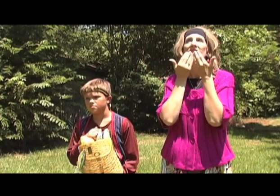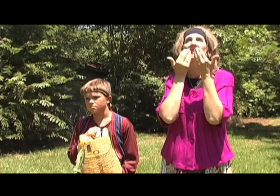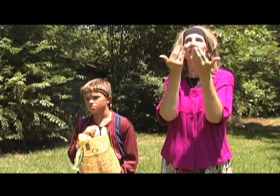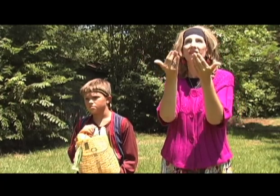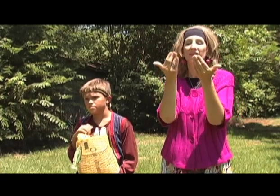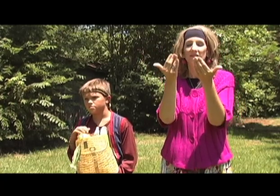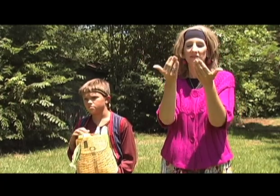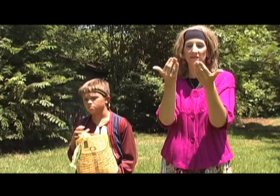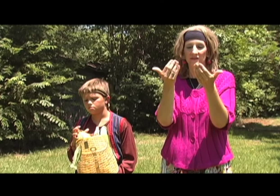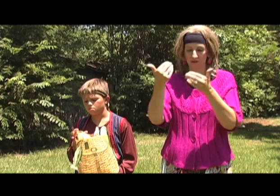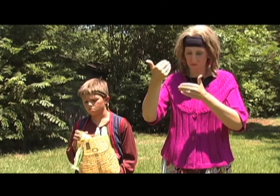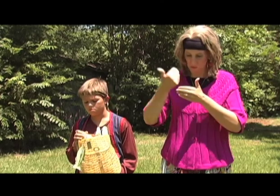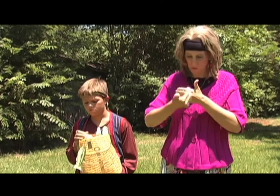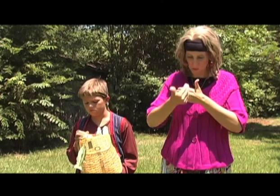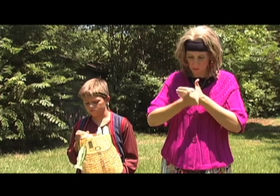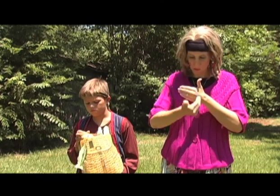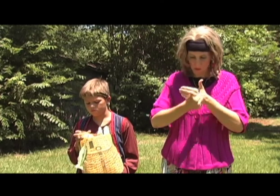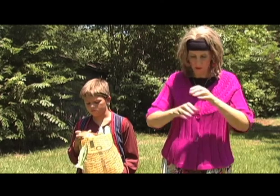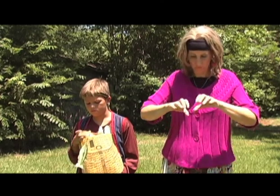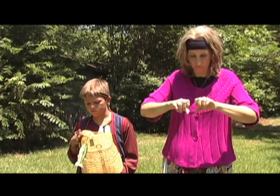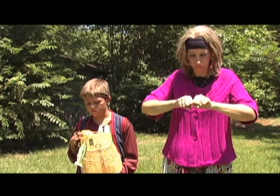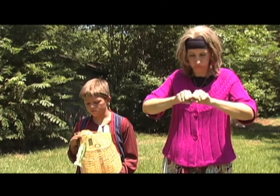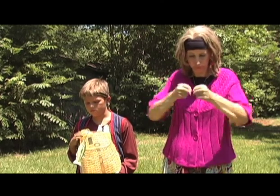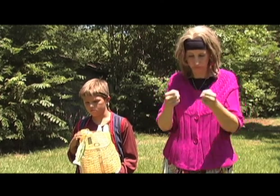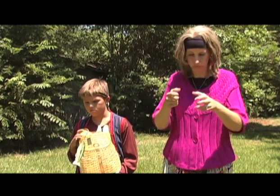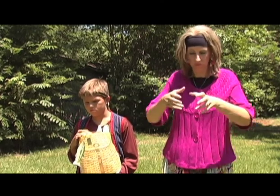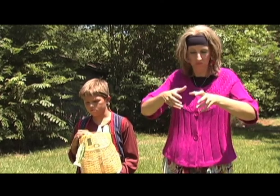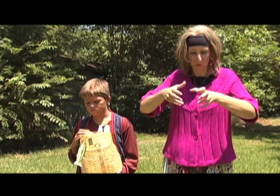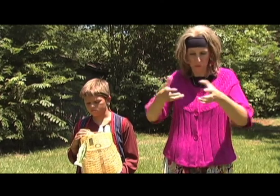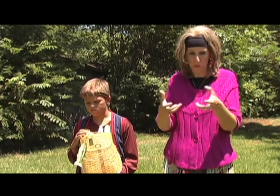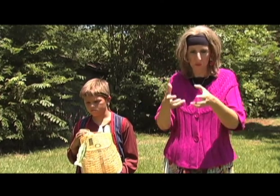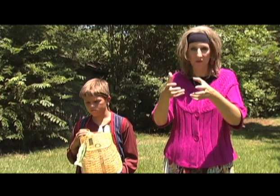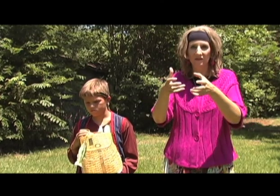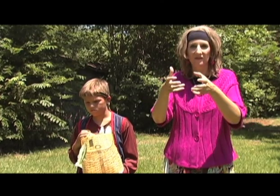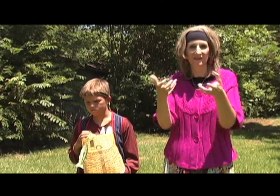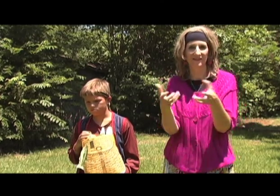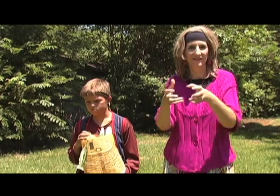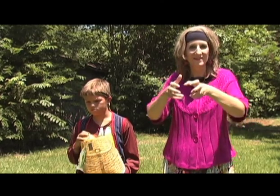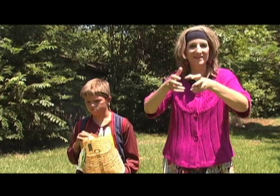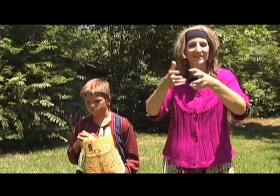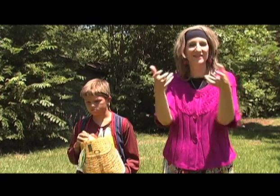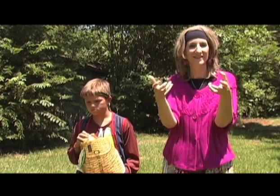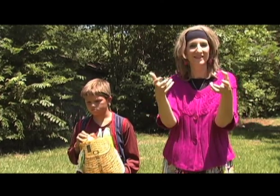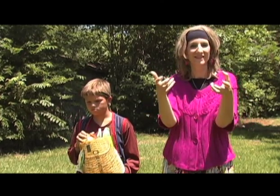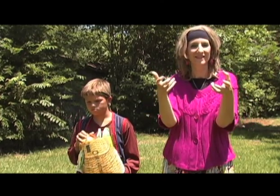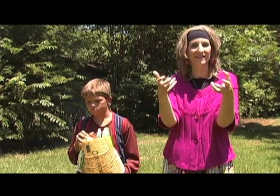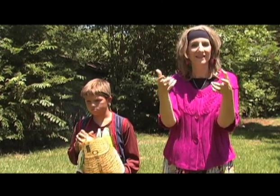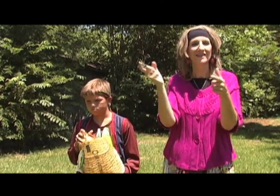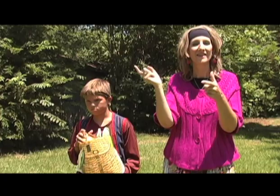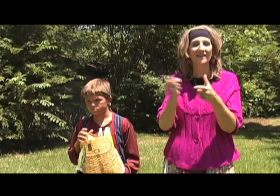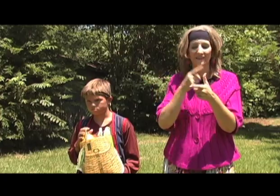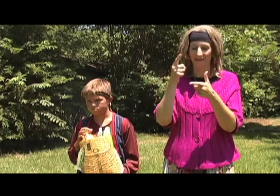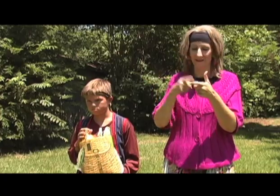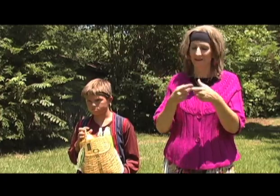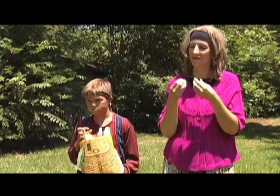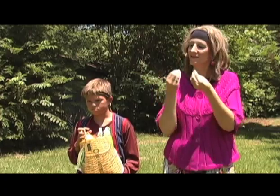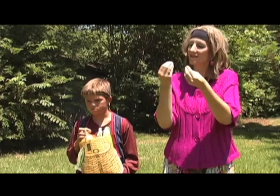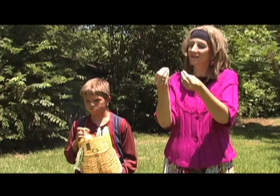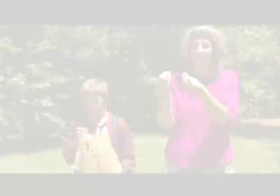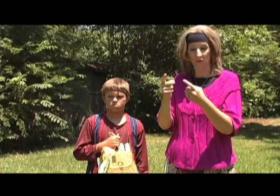And Jesus gave thanks. And he took the bread and he broke it. And he broke it again and again and again. And then